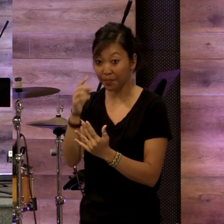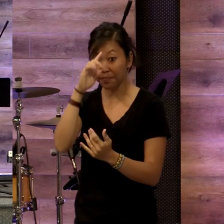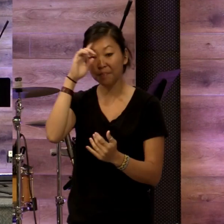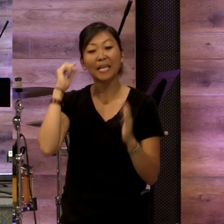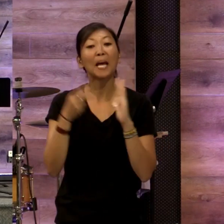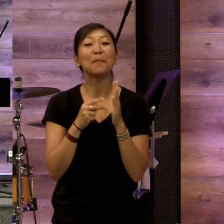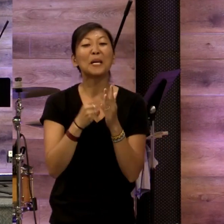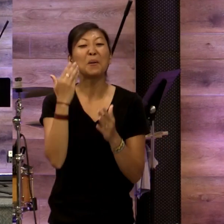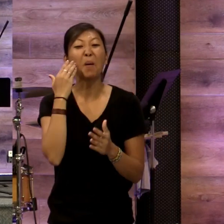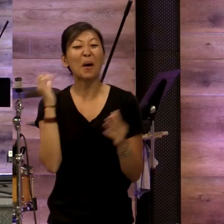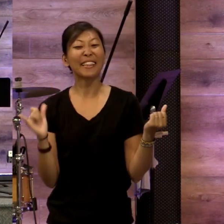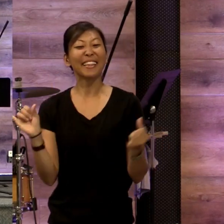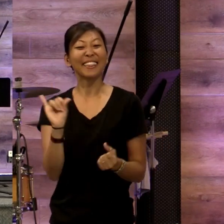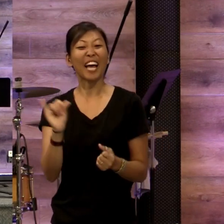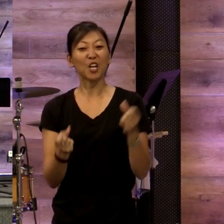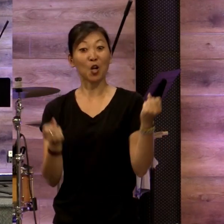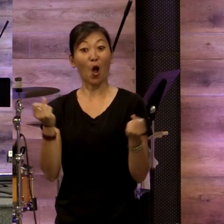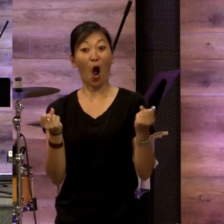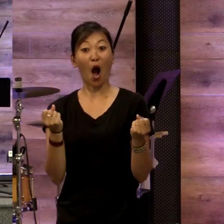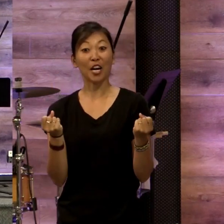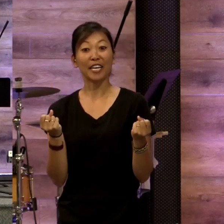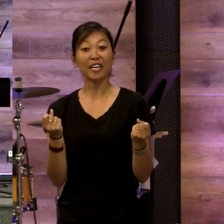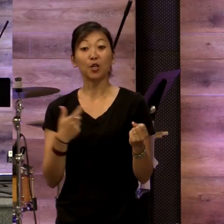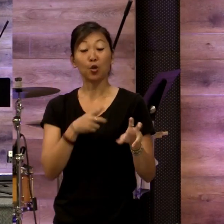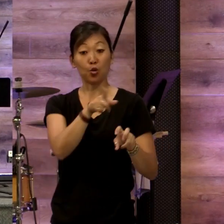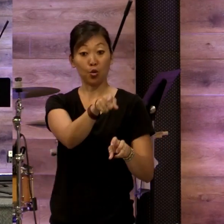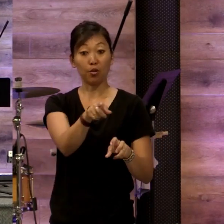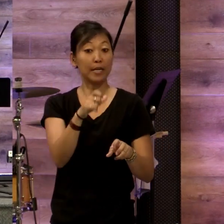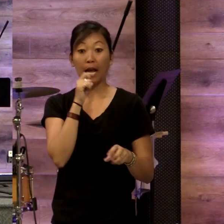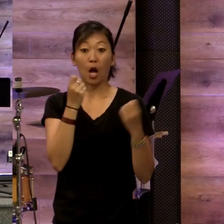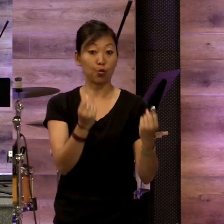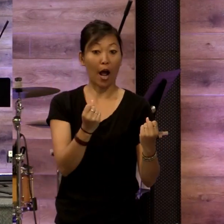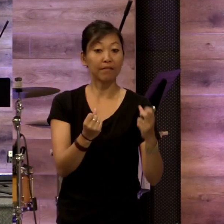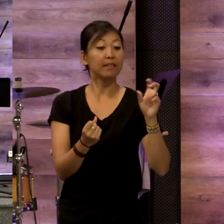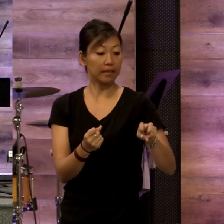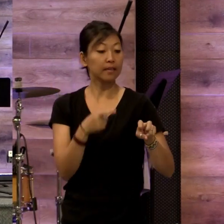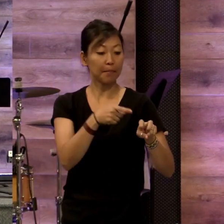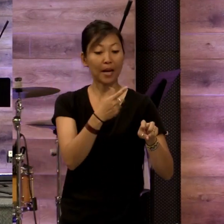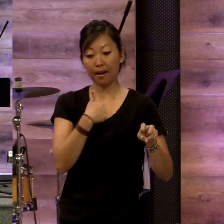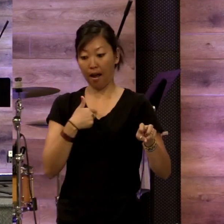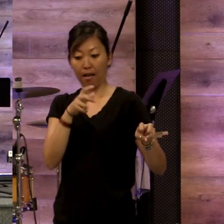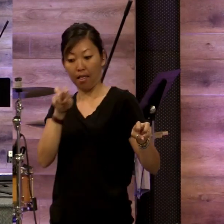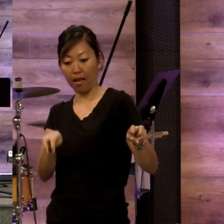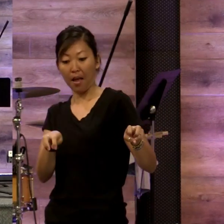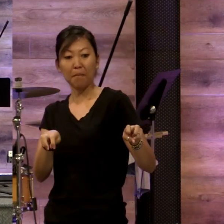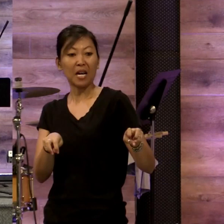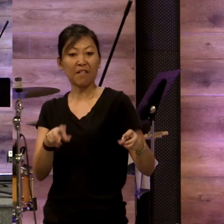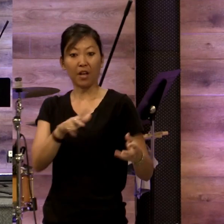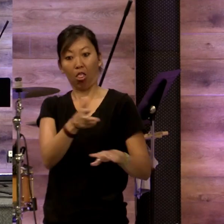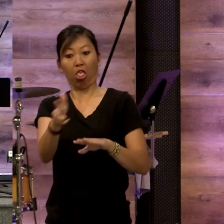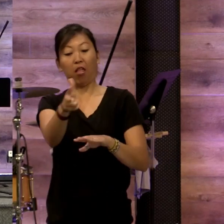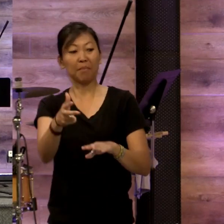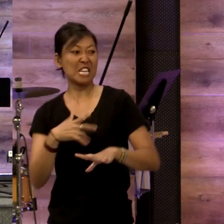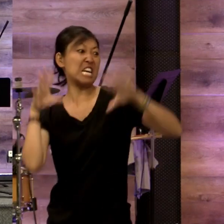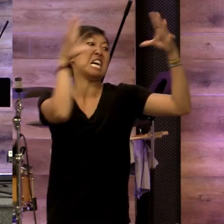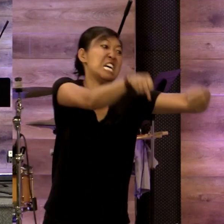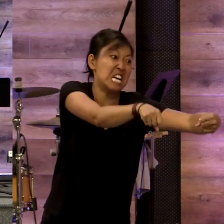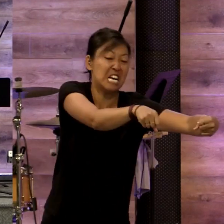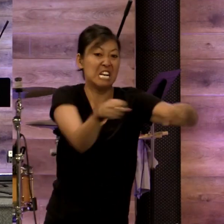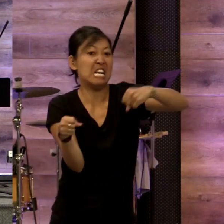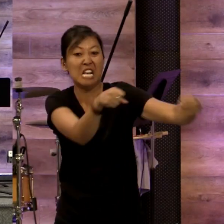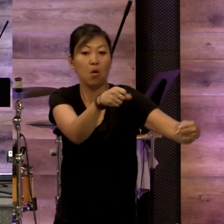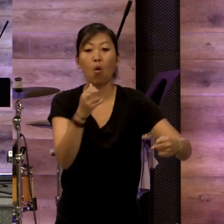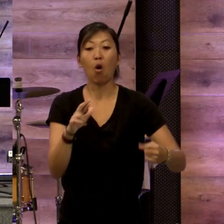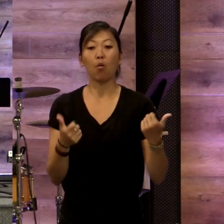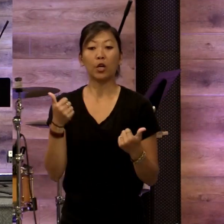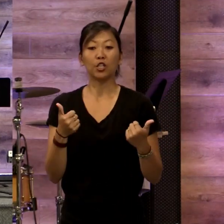wheel, or are you going to entrust yourself to a providential God who knows the end from the beginning? Let's pray. God, thank You